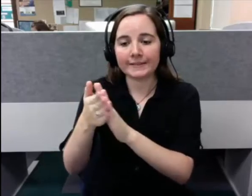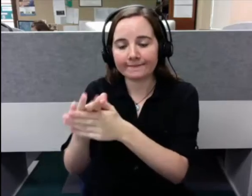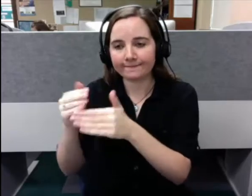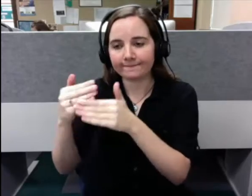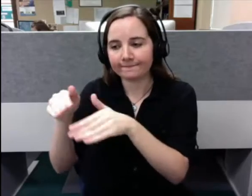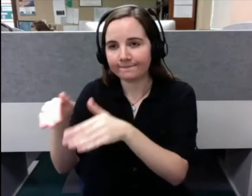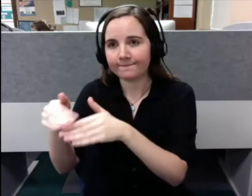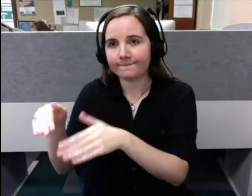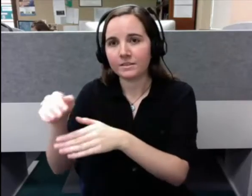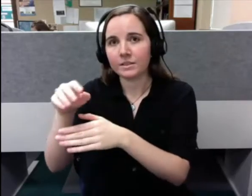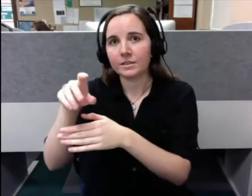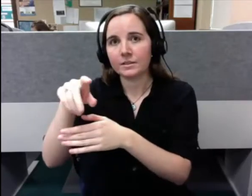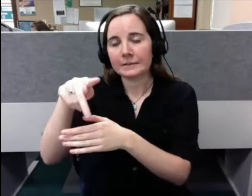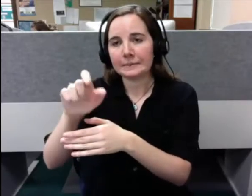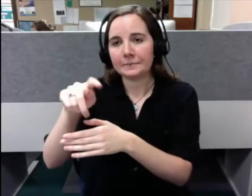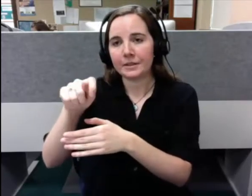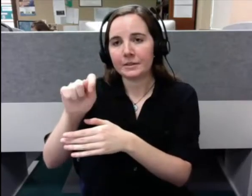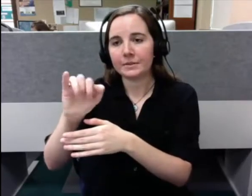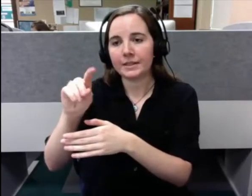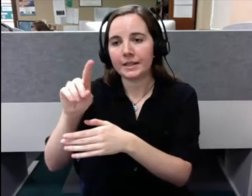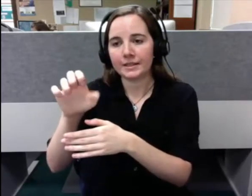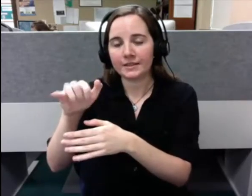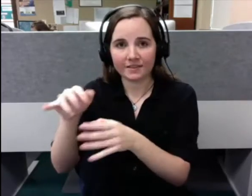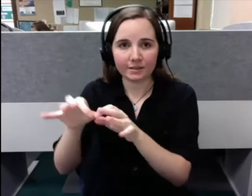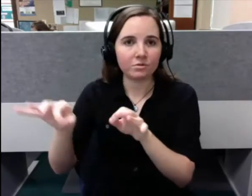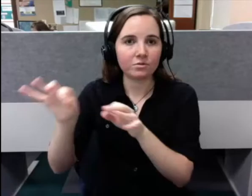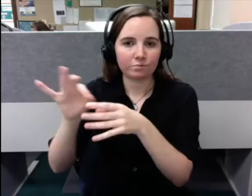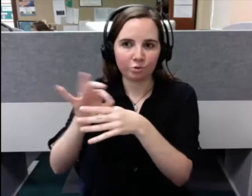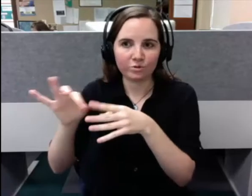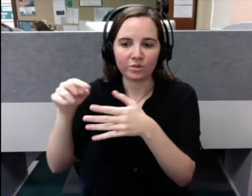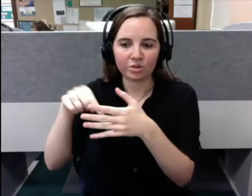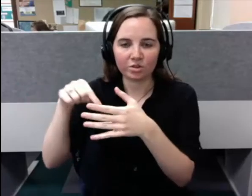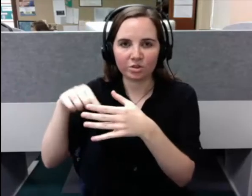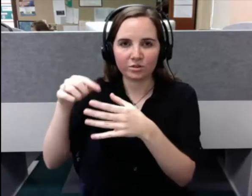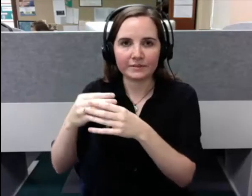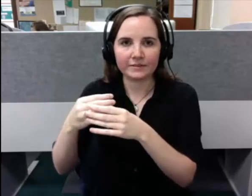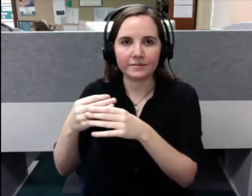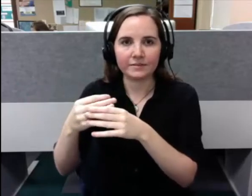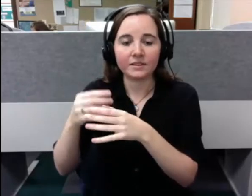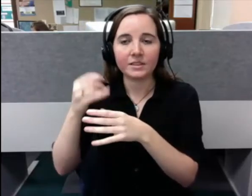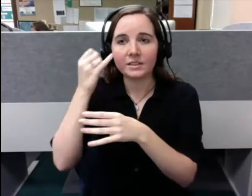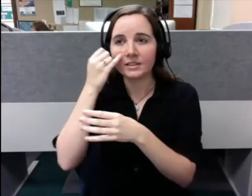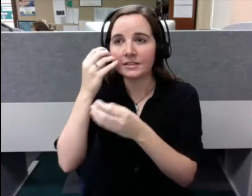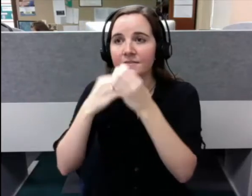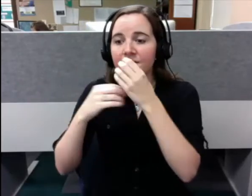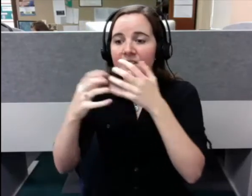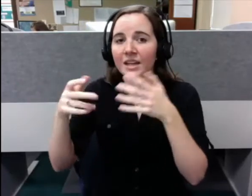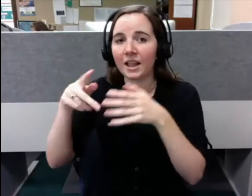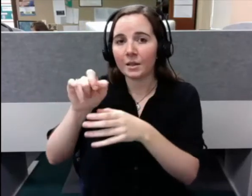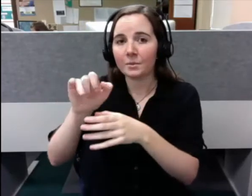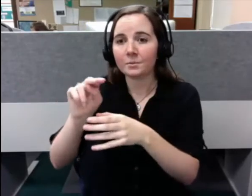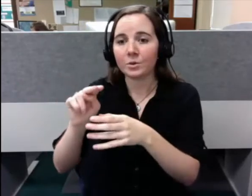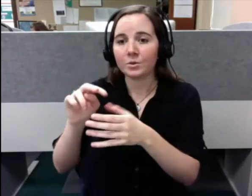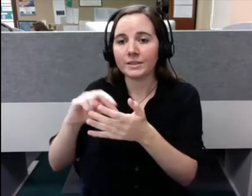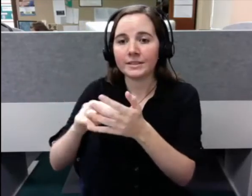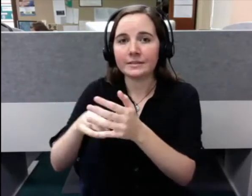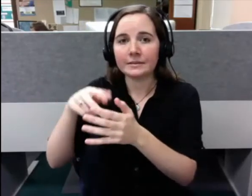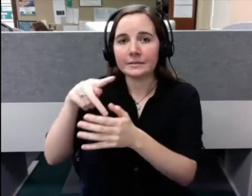into smaller chains known as peptides. That's the primary function of your stomach. If you eat foods that contain a lot of